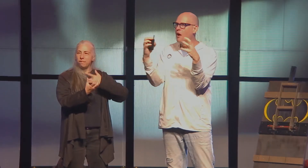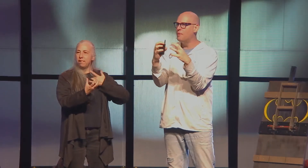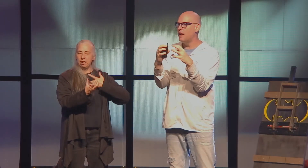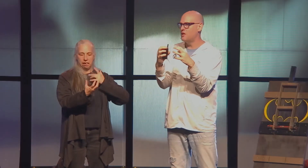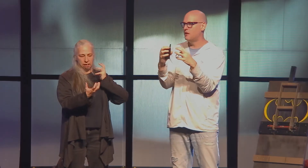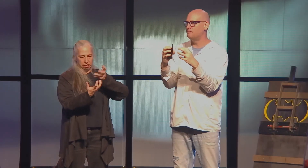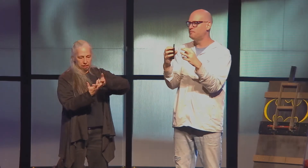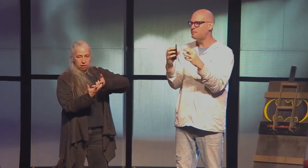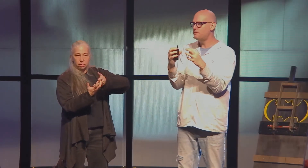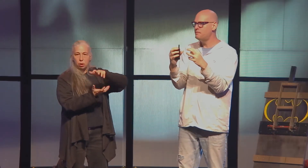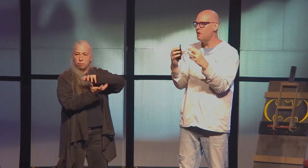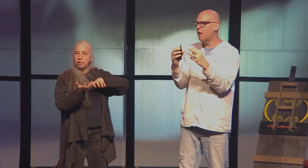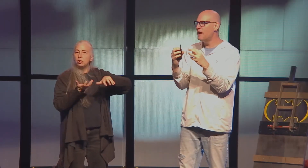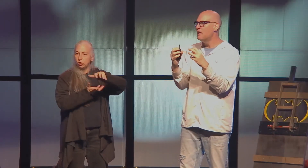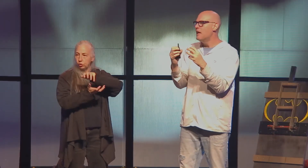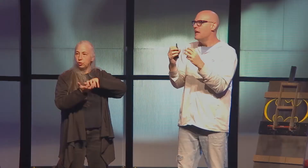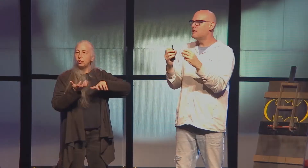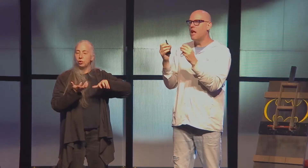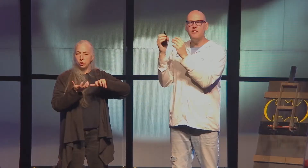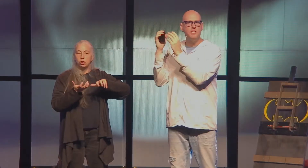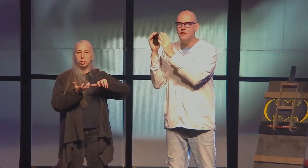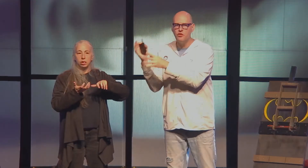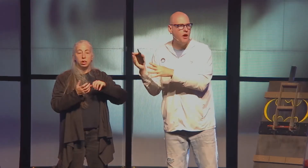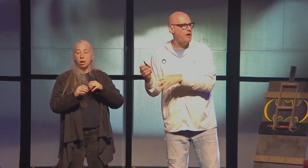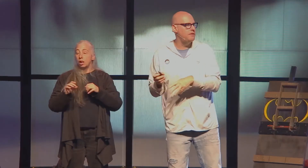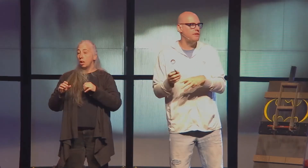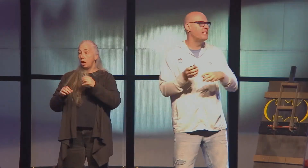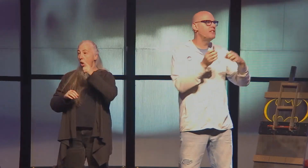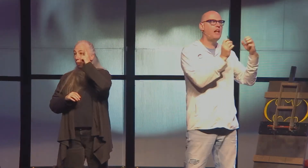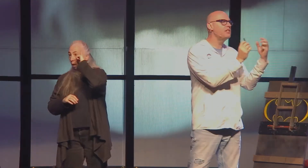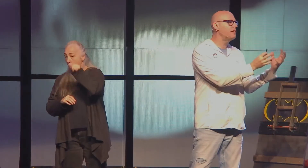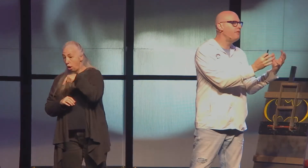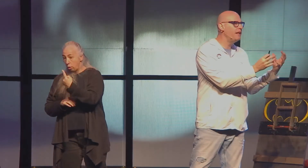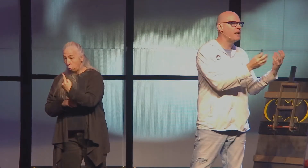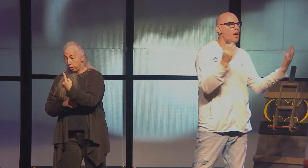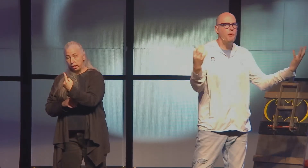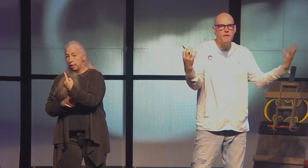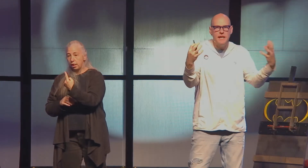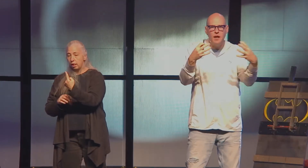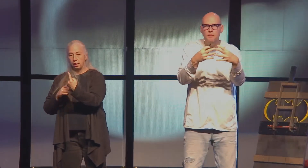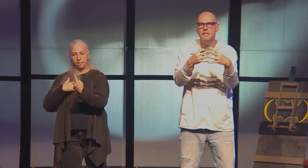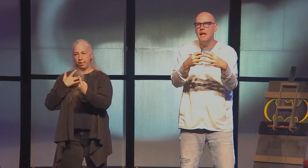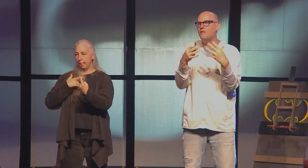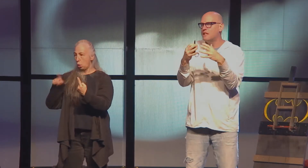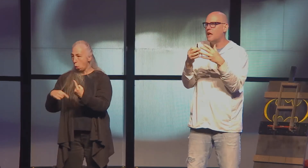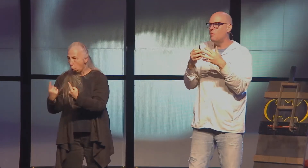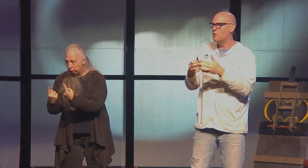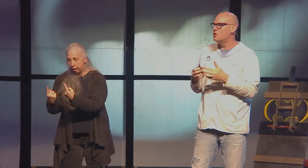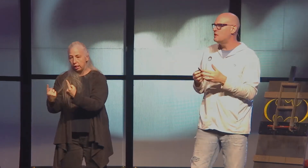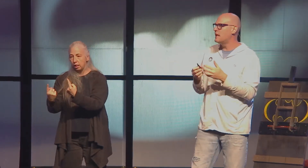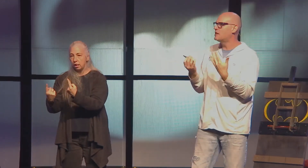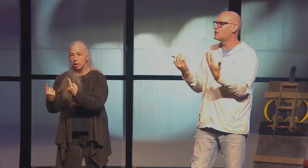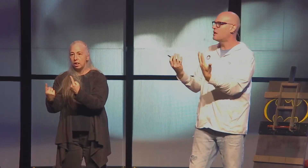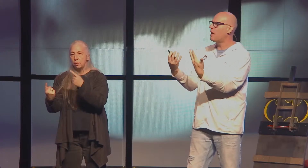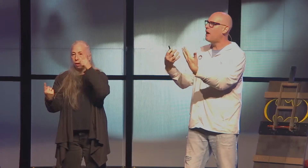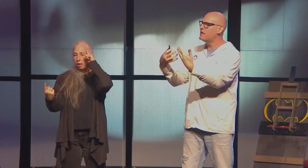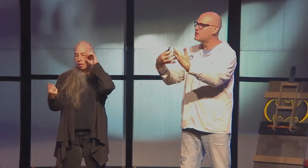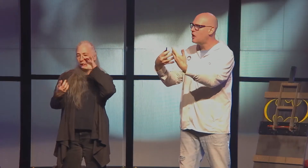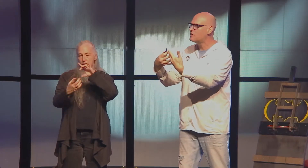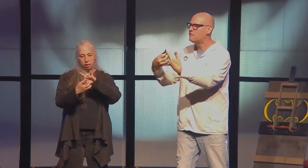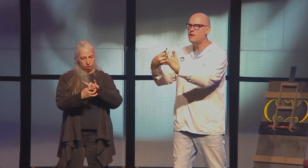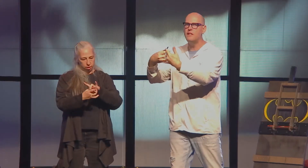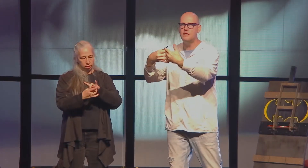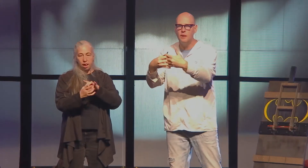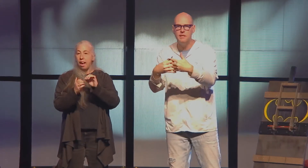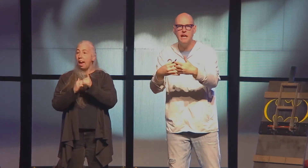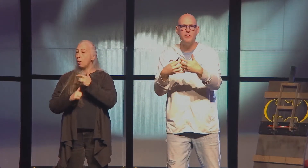this combination. Right? It's not just a thought, it's not just a feeling, but when they come together, and that's kind of what we're doing today, is talking about how these